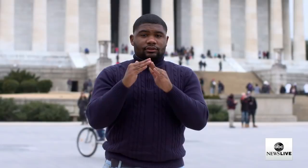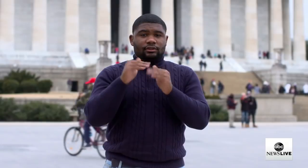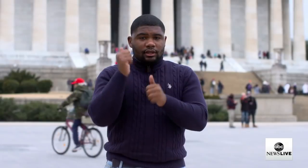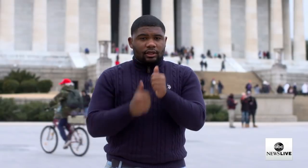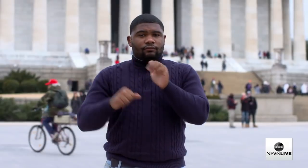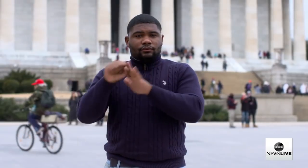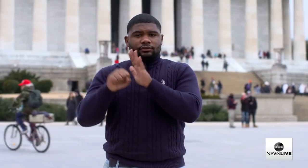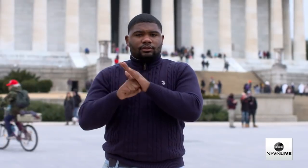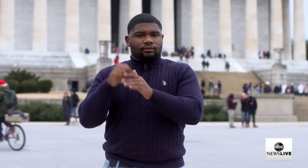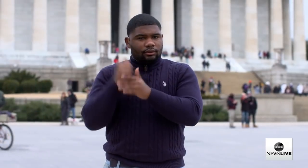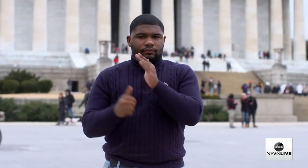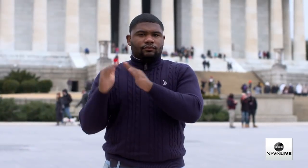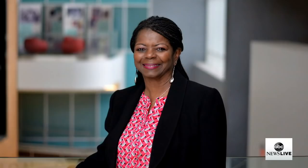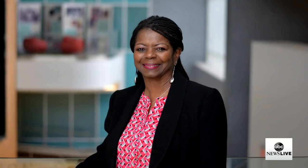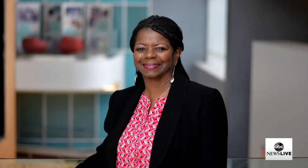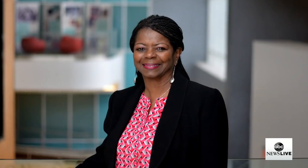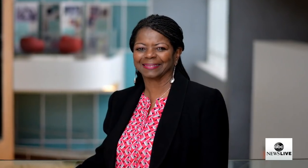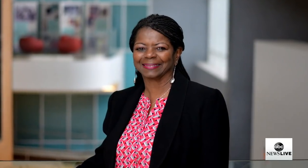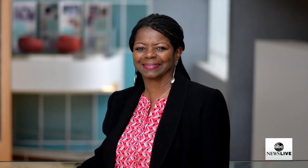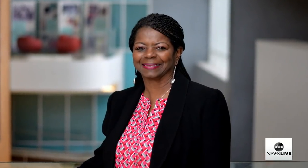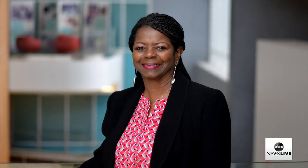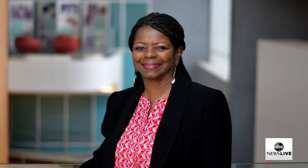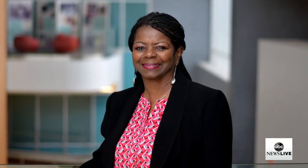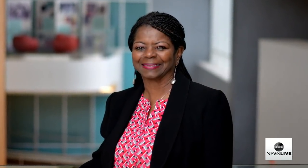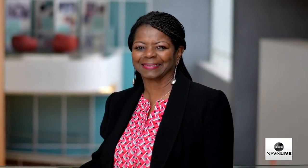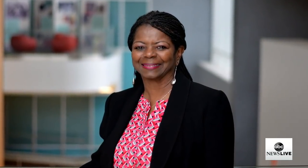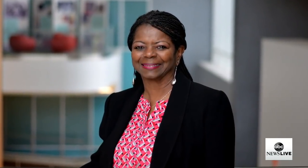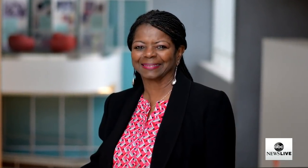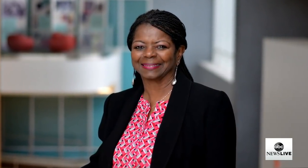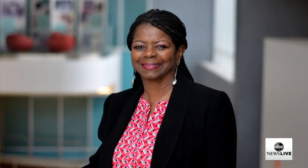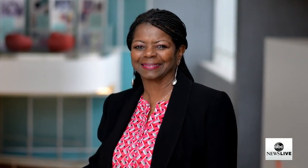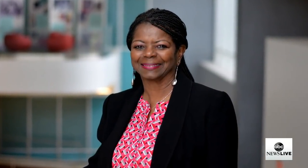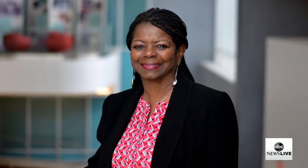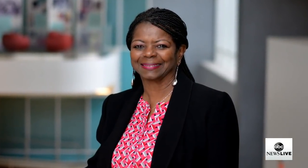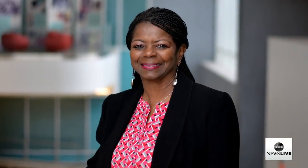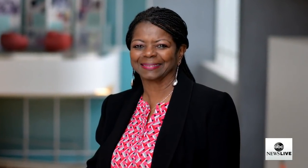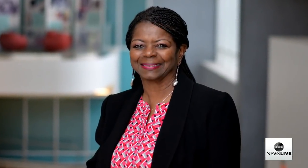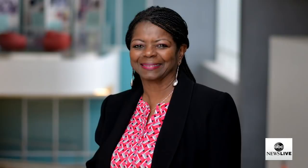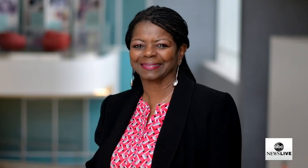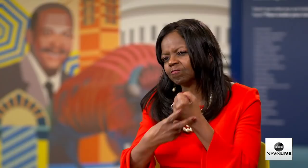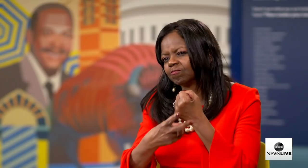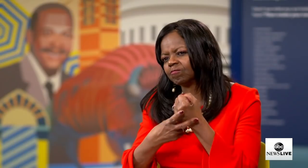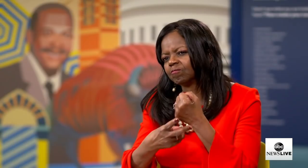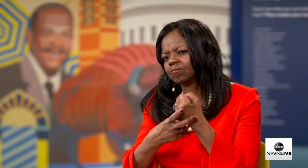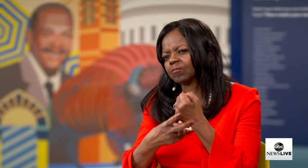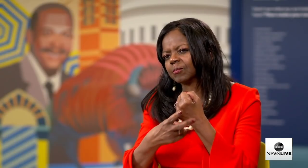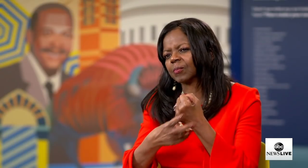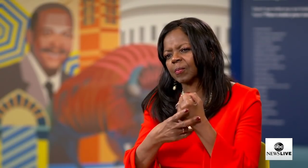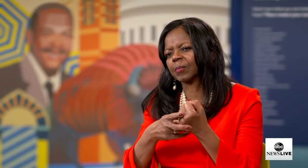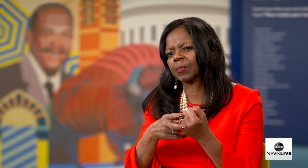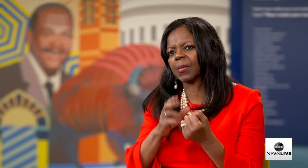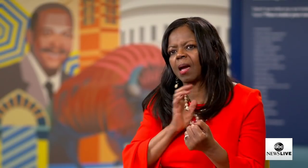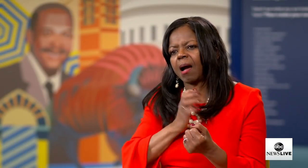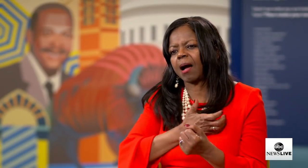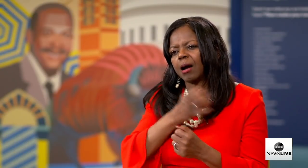Every state in every city. Equality Dr. Carolyn McCaskill created. Part of it is to preserve the history